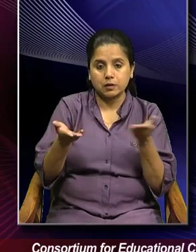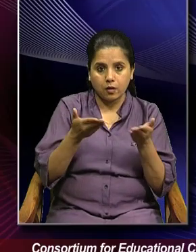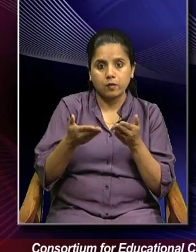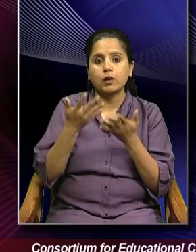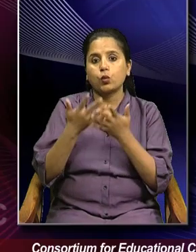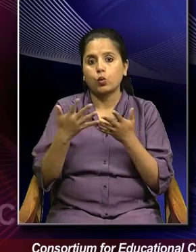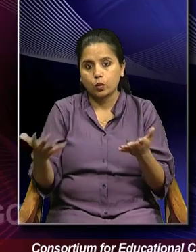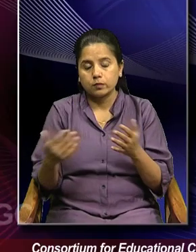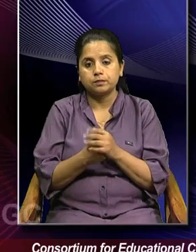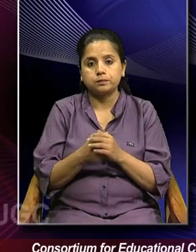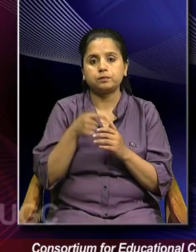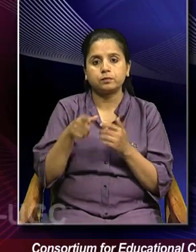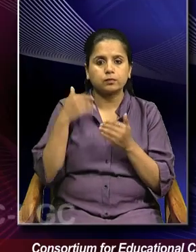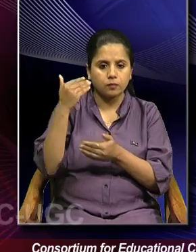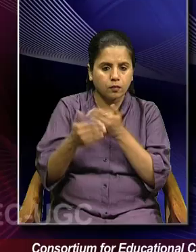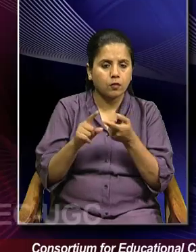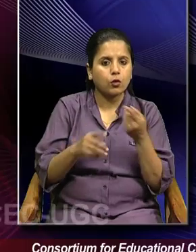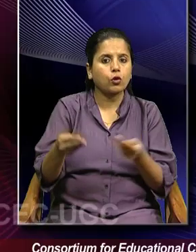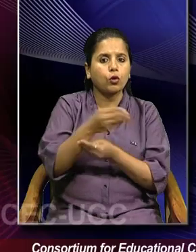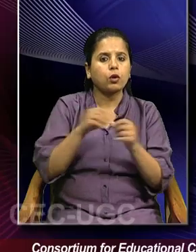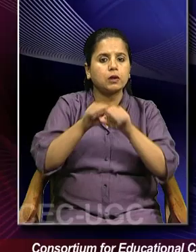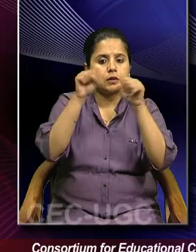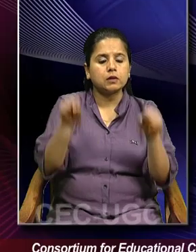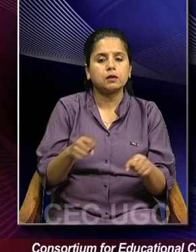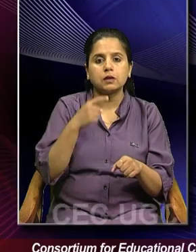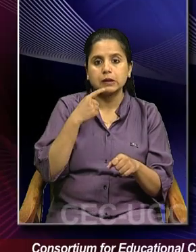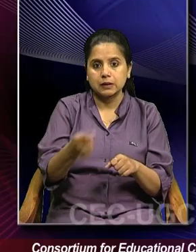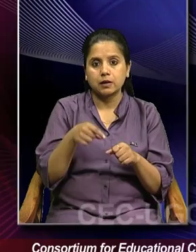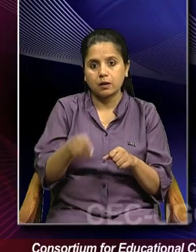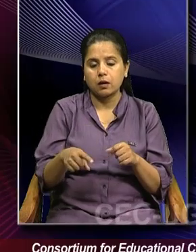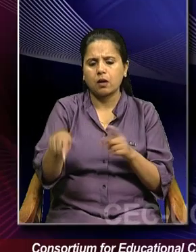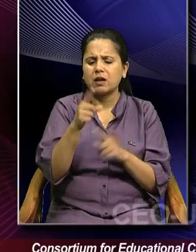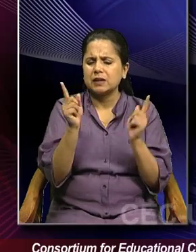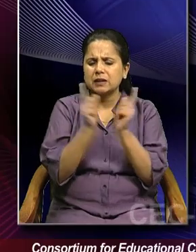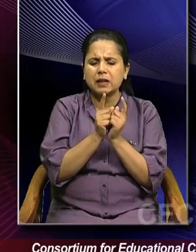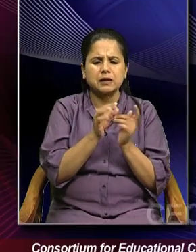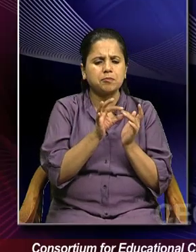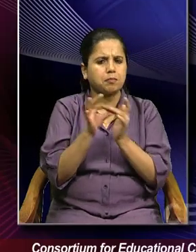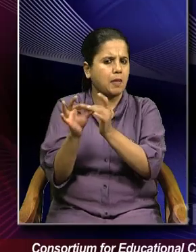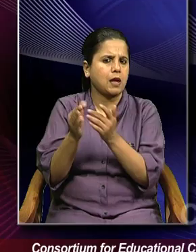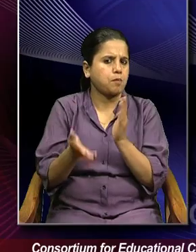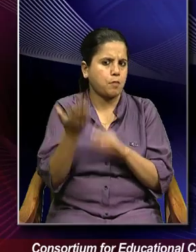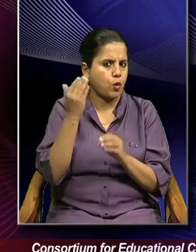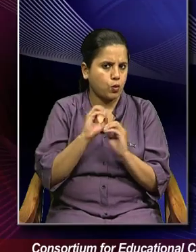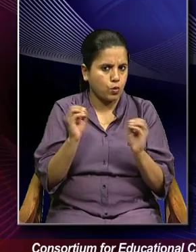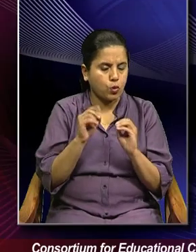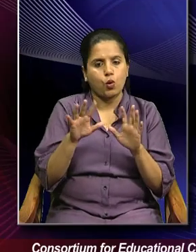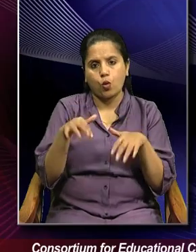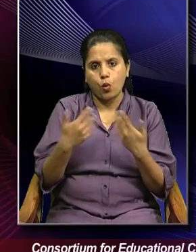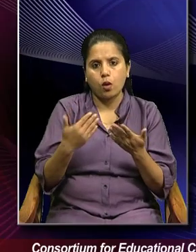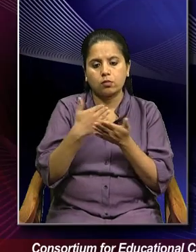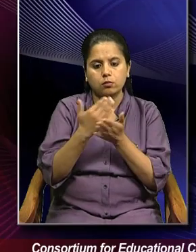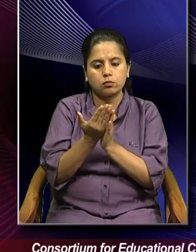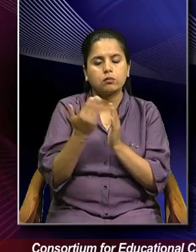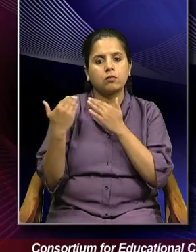goods. Traditional economic system that we talk about, that is wherein there is little specialization or that there is division of